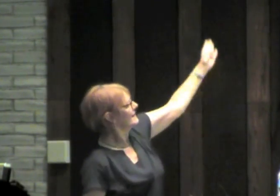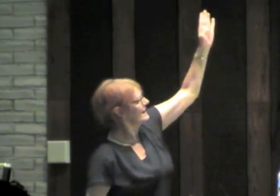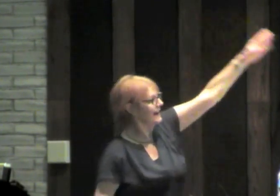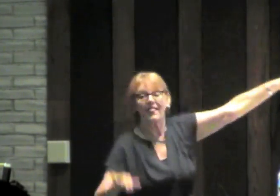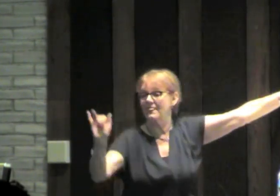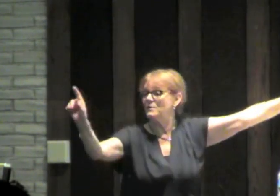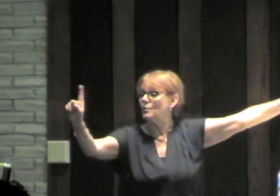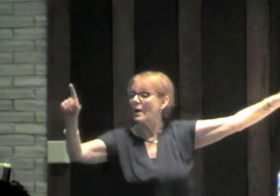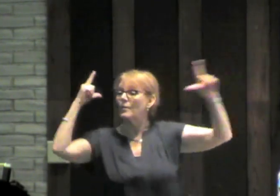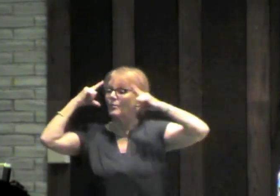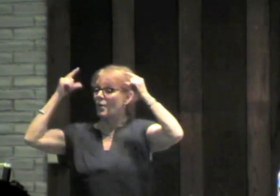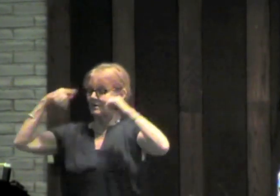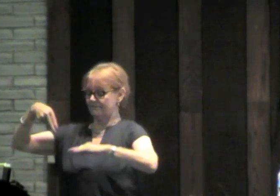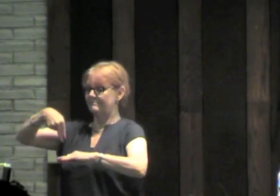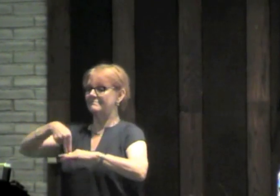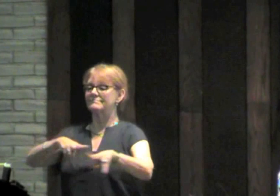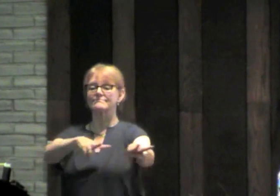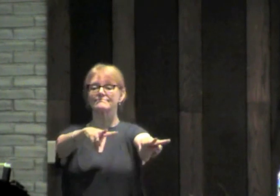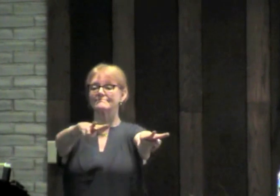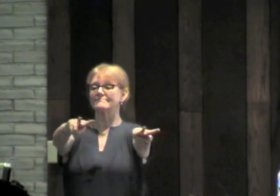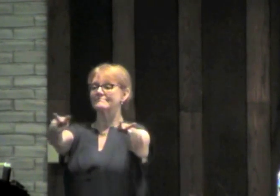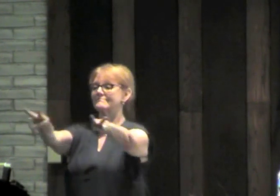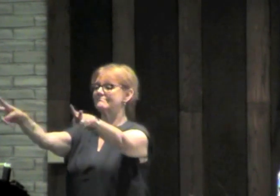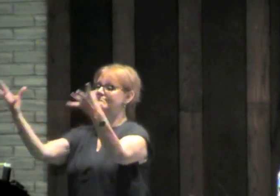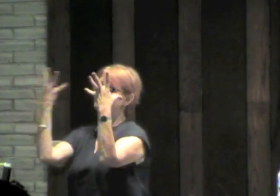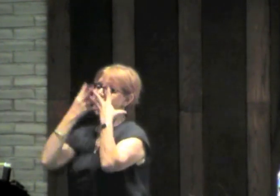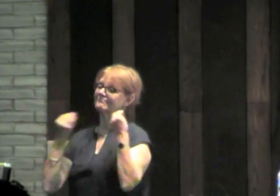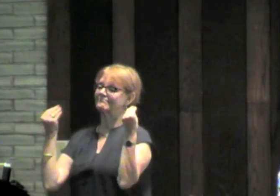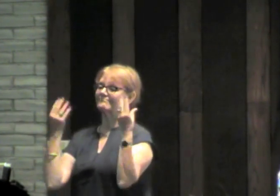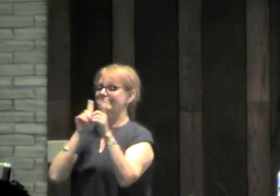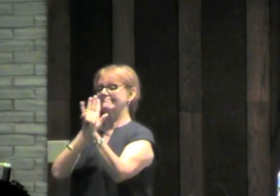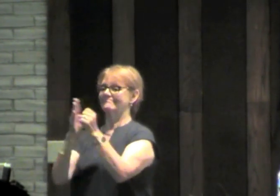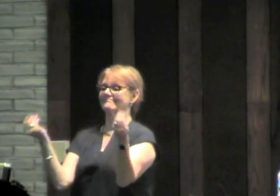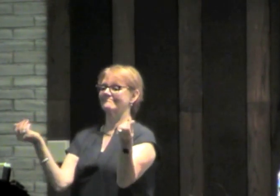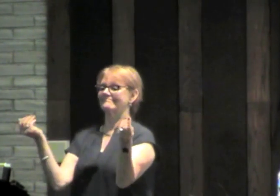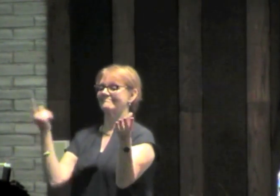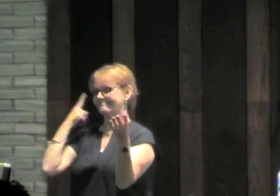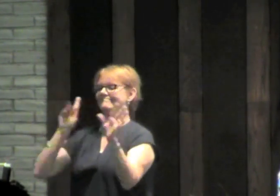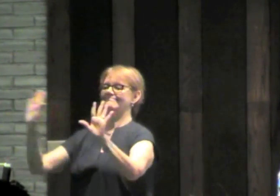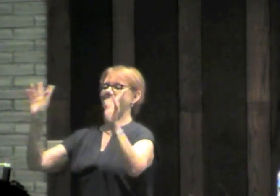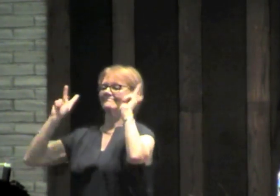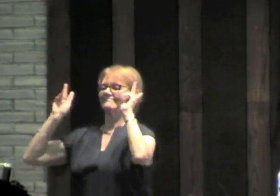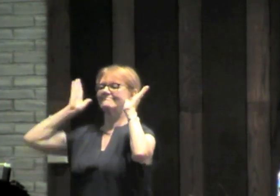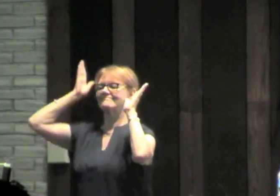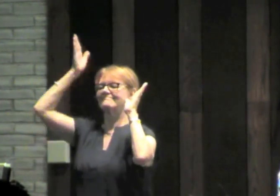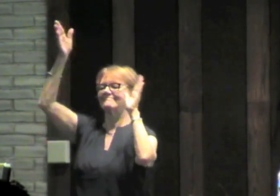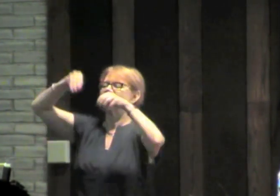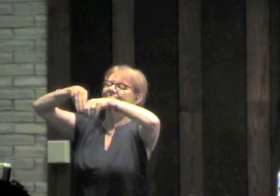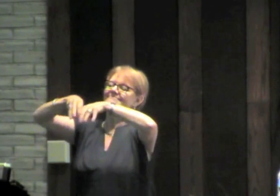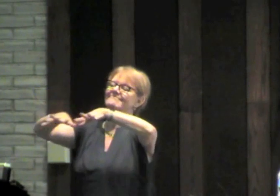is the site where they built. And this is where Moses stood and overlooked the beautiful land of milk and honey, the promised